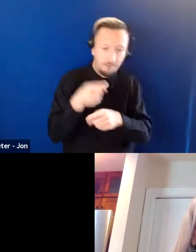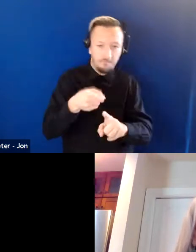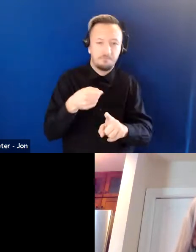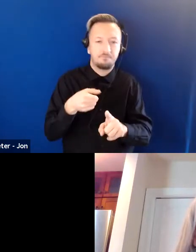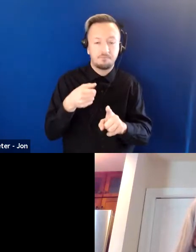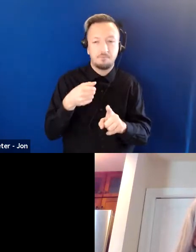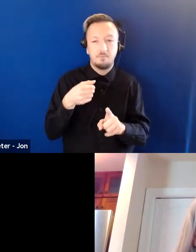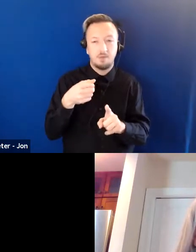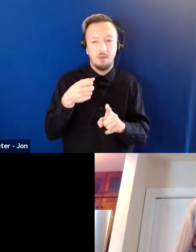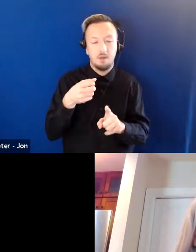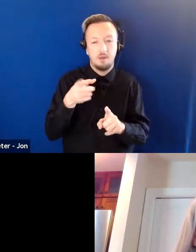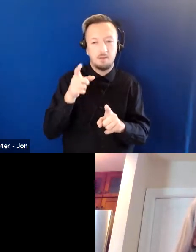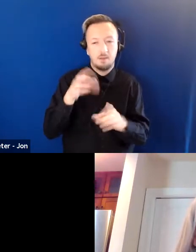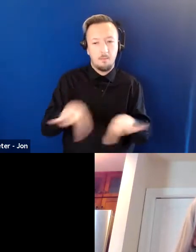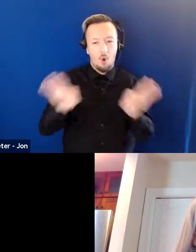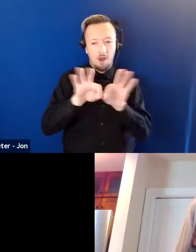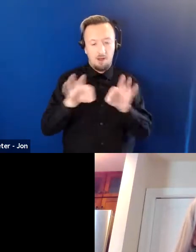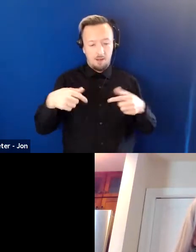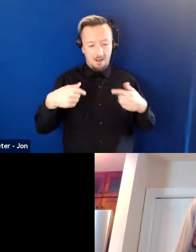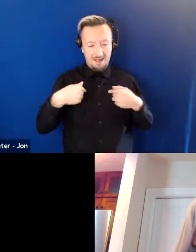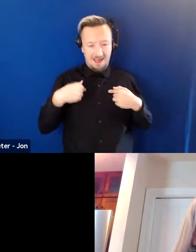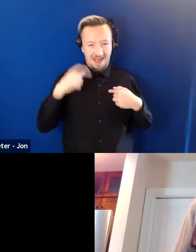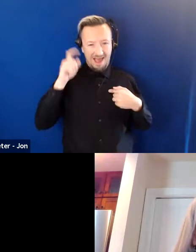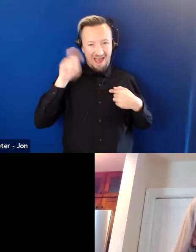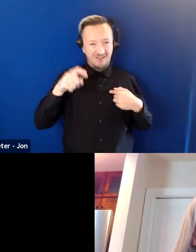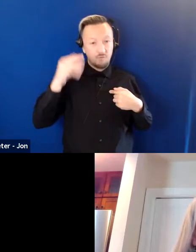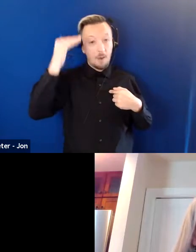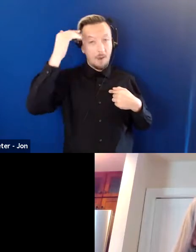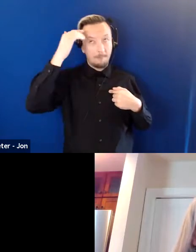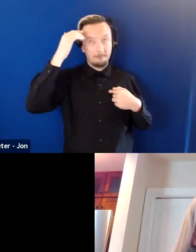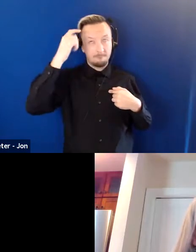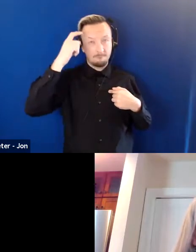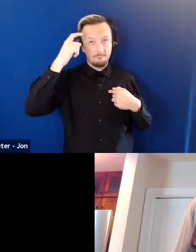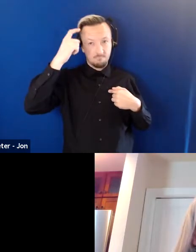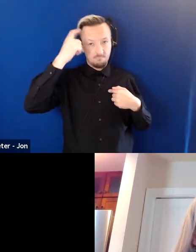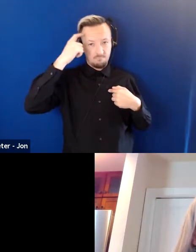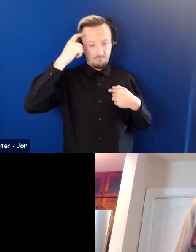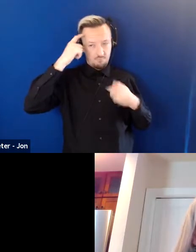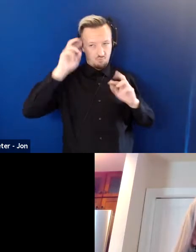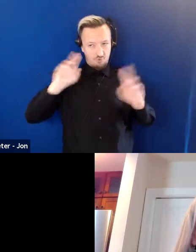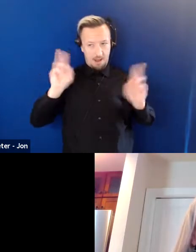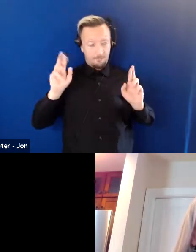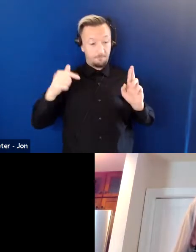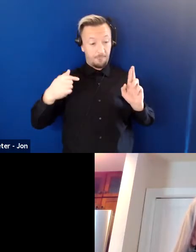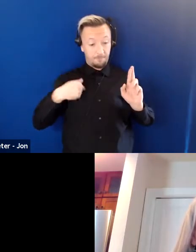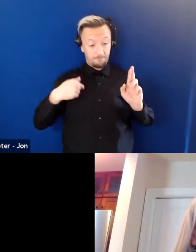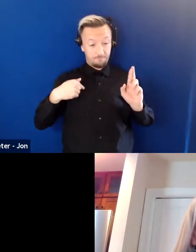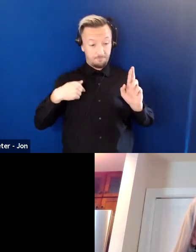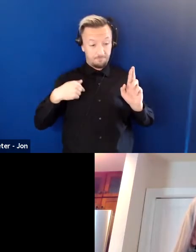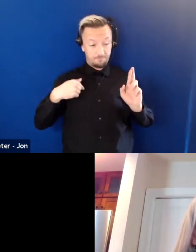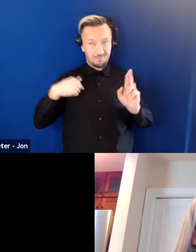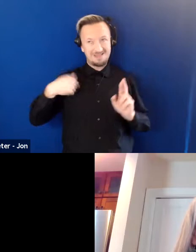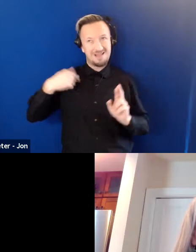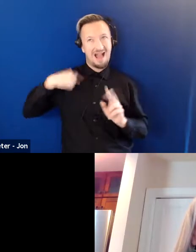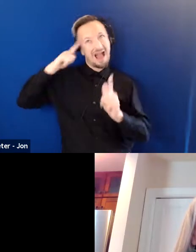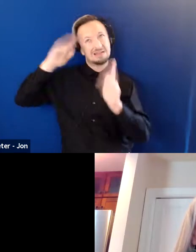being very aware and cognizant about not going to those communities with your expectations and